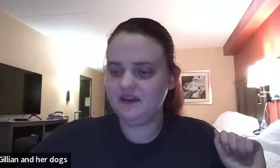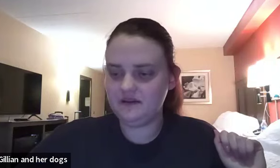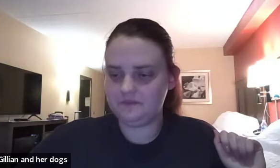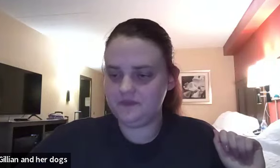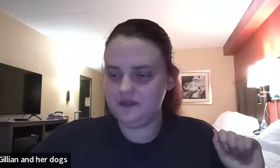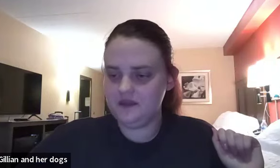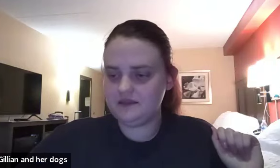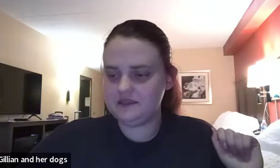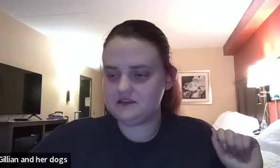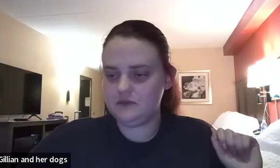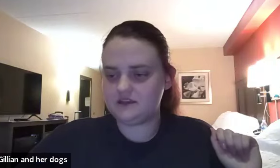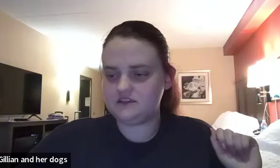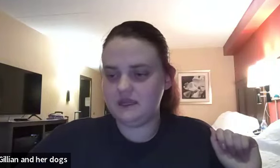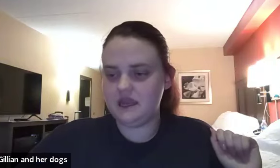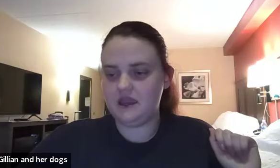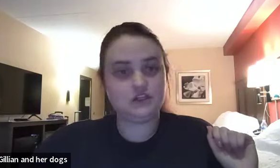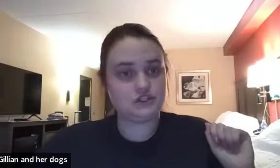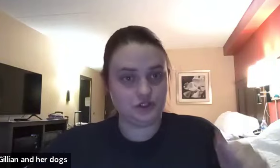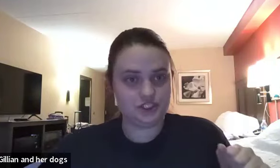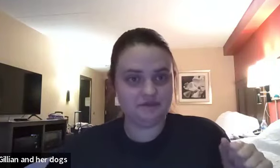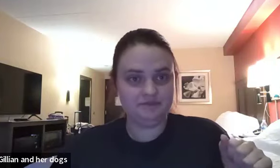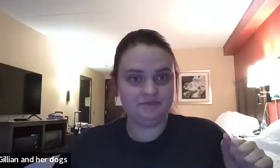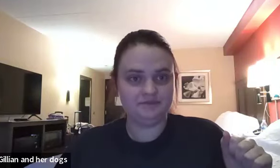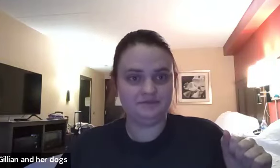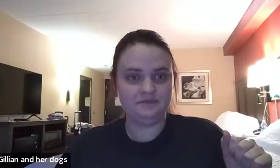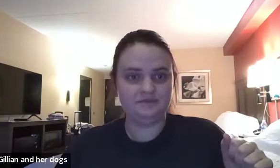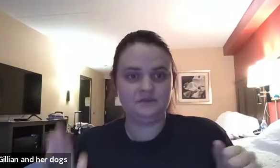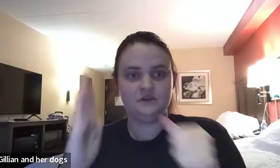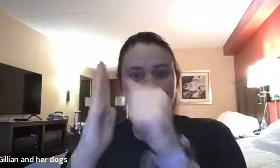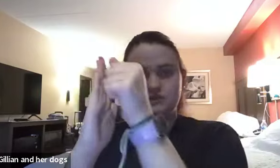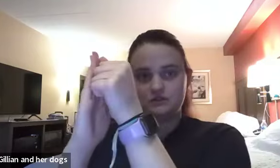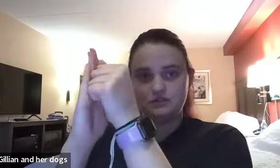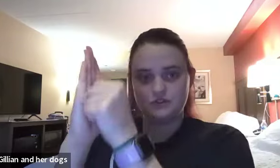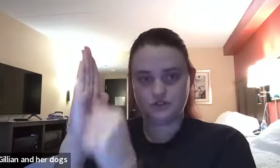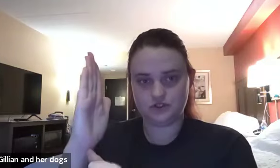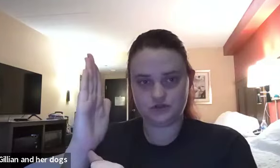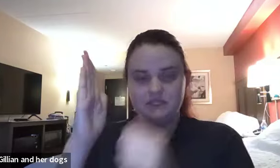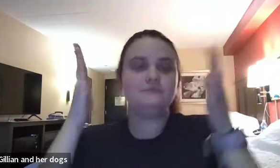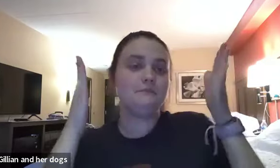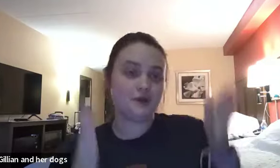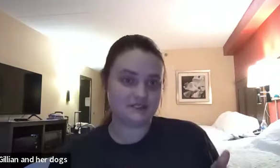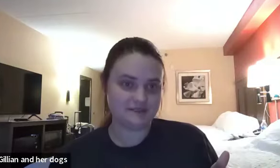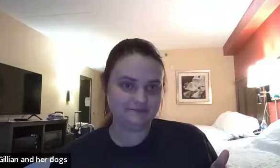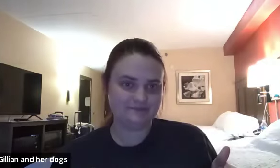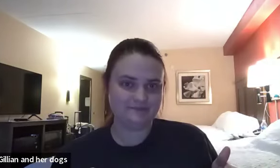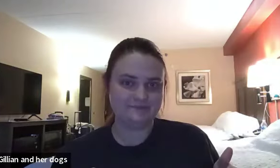Okay, let's go back. So we had surgeon. So surgery person.